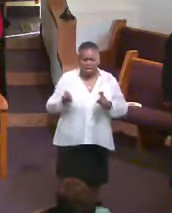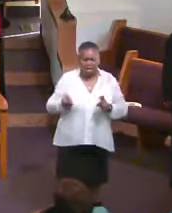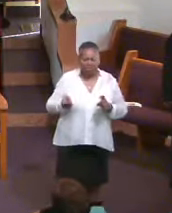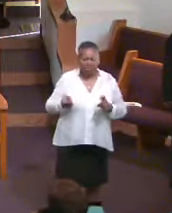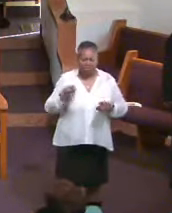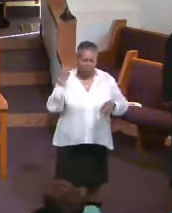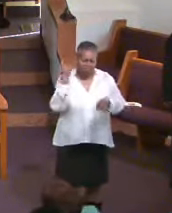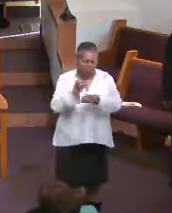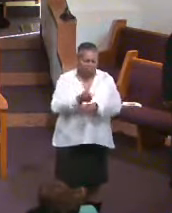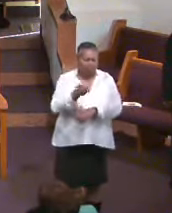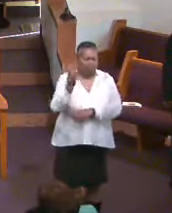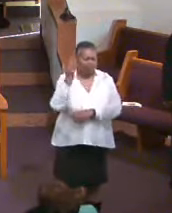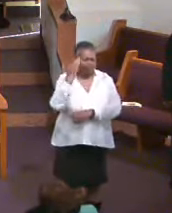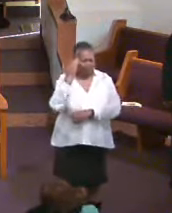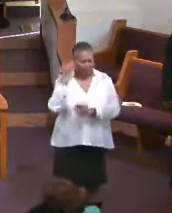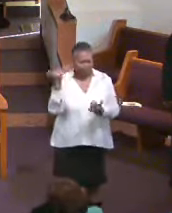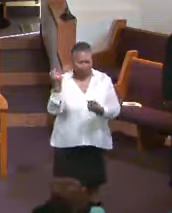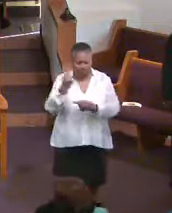God.